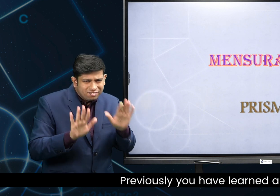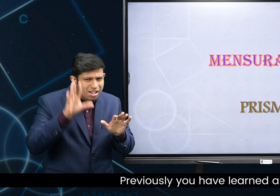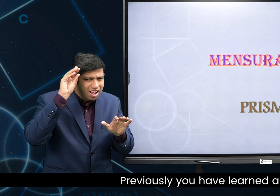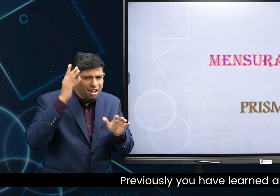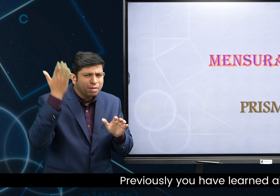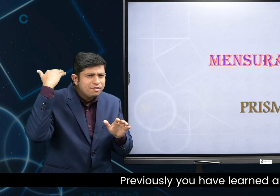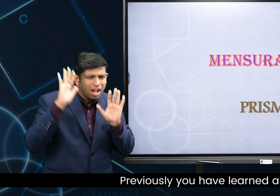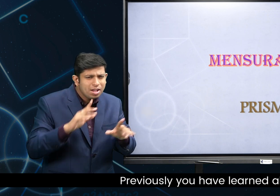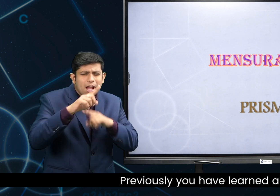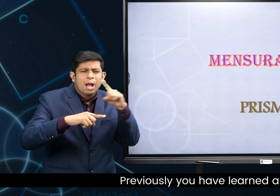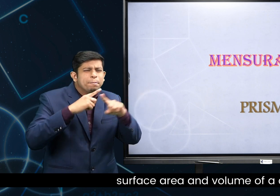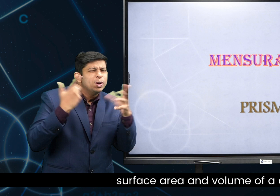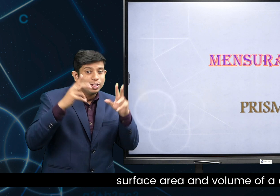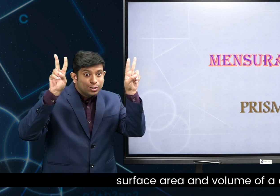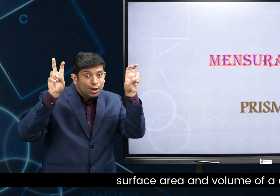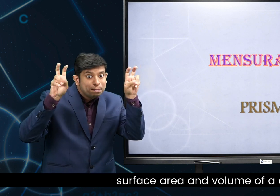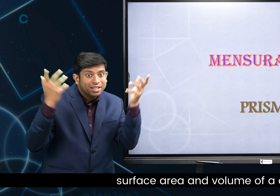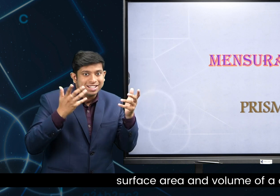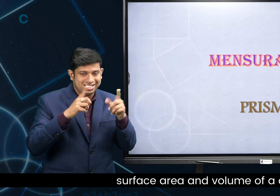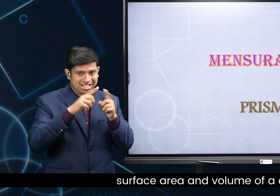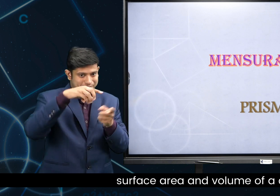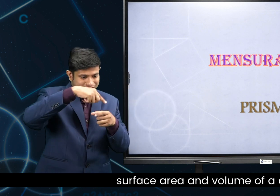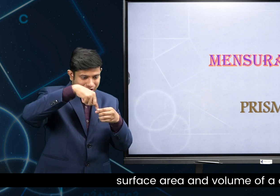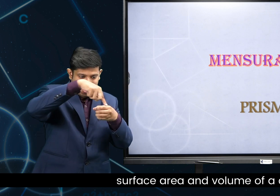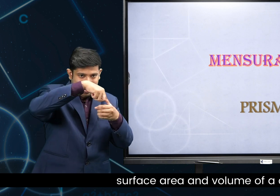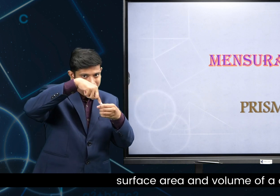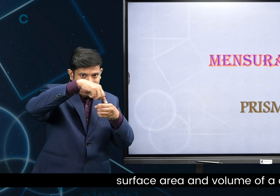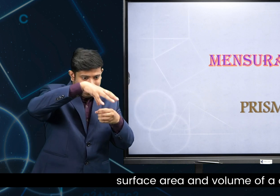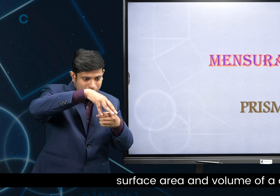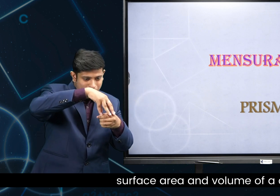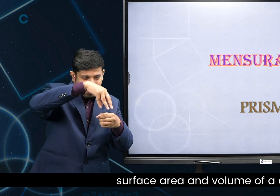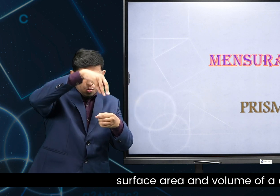Previously, you have learned about surface area and volume of a cone.